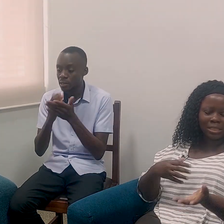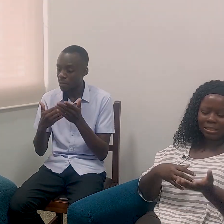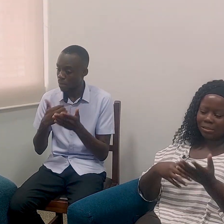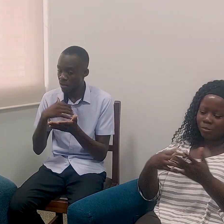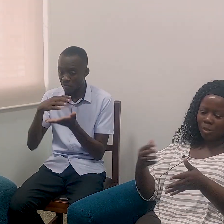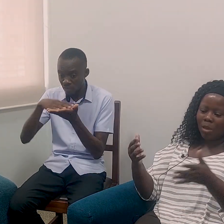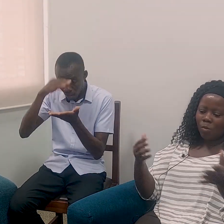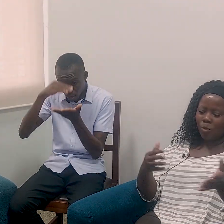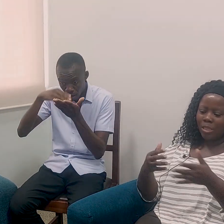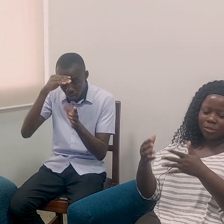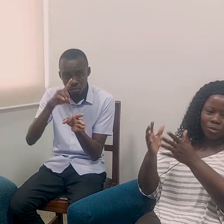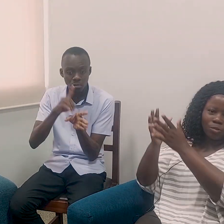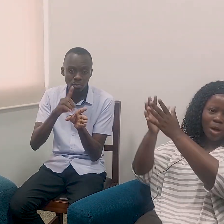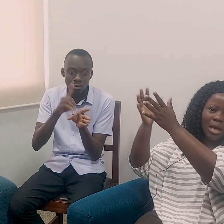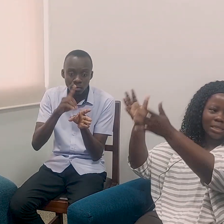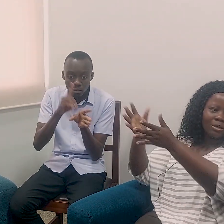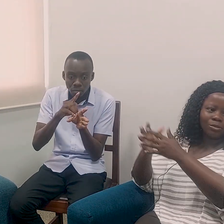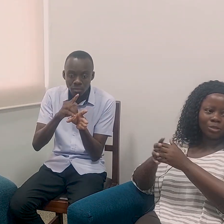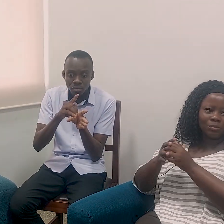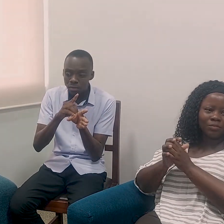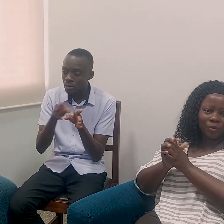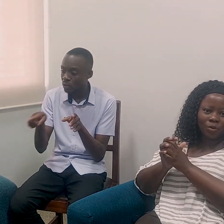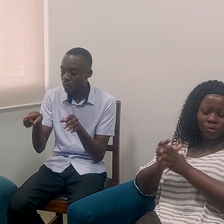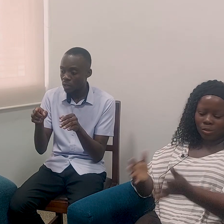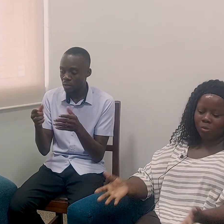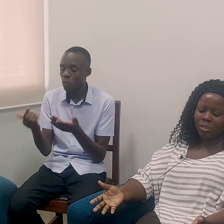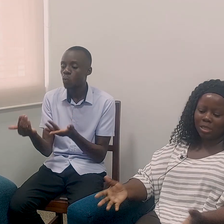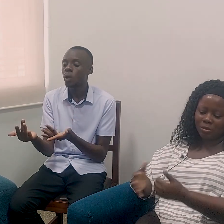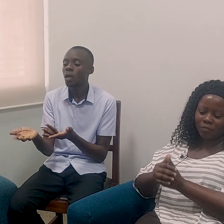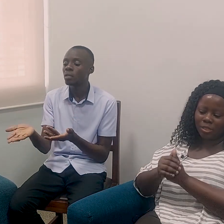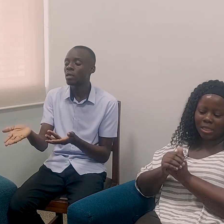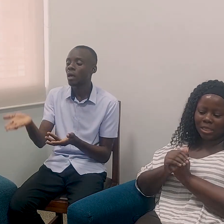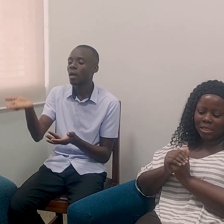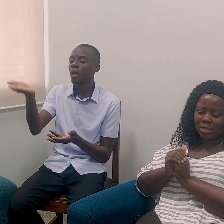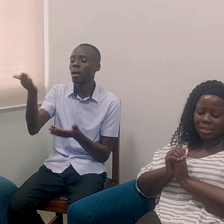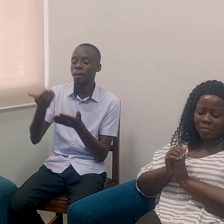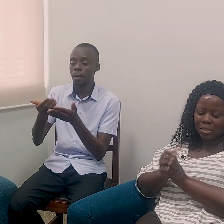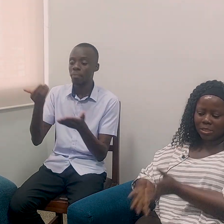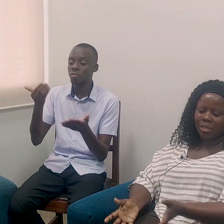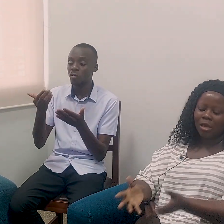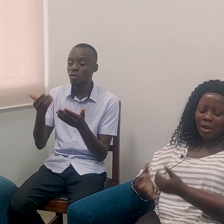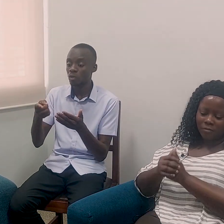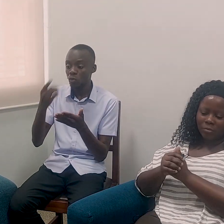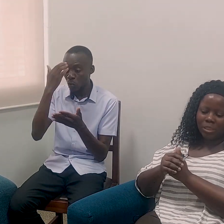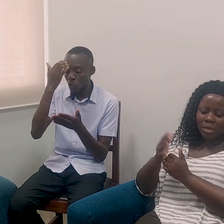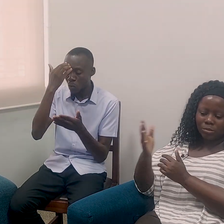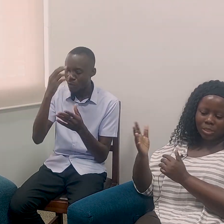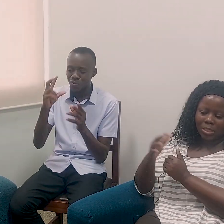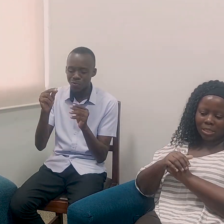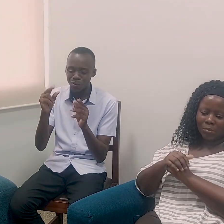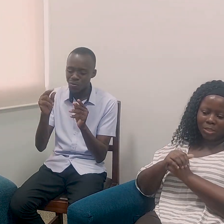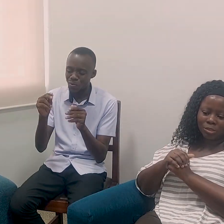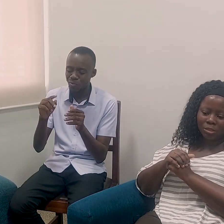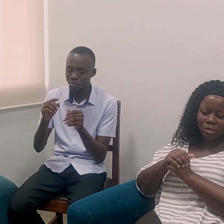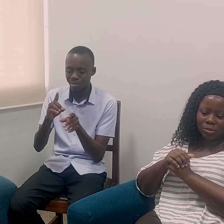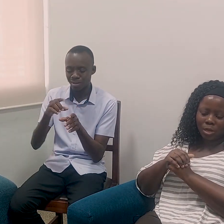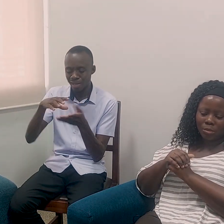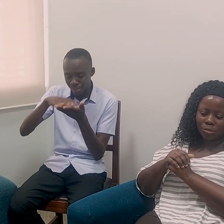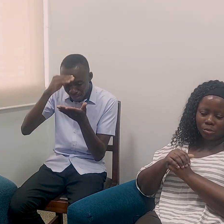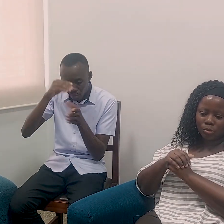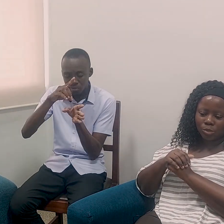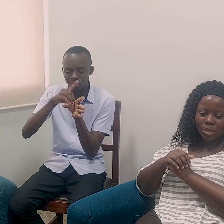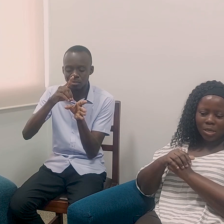It doesn't wait till you are an adult before you start off with a learning disability from childhood, and then it matures